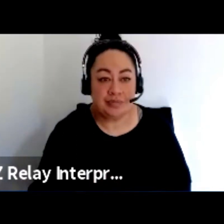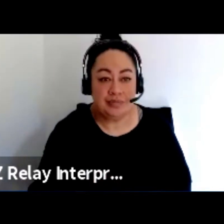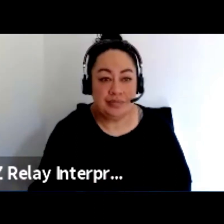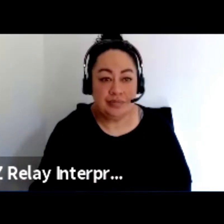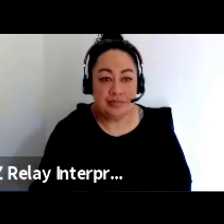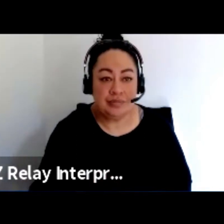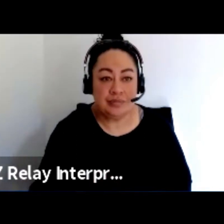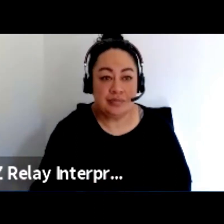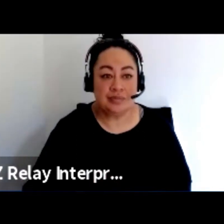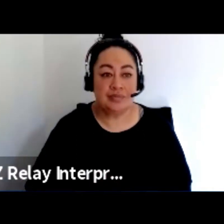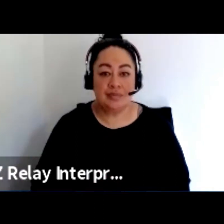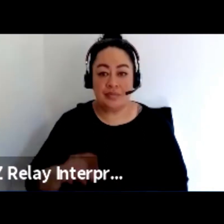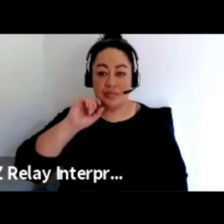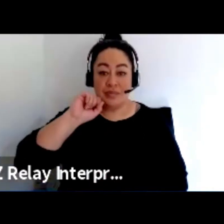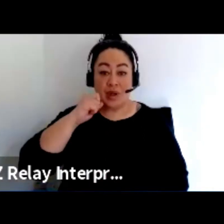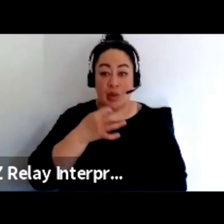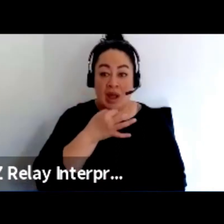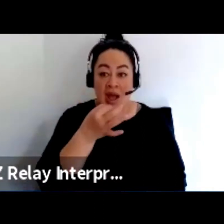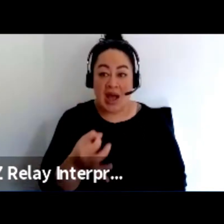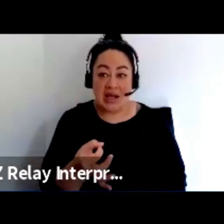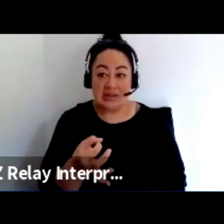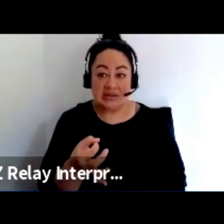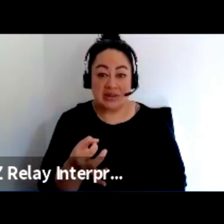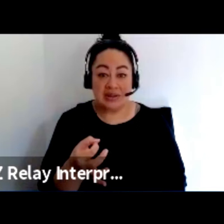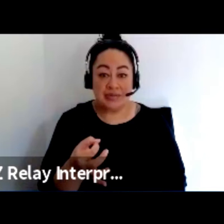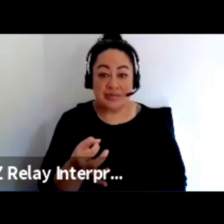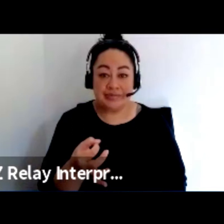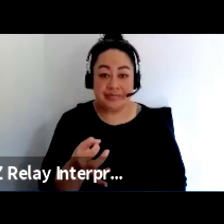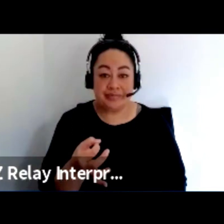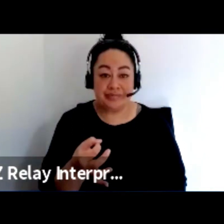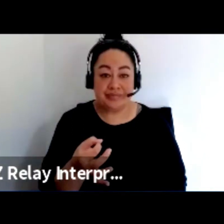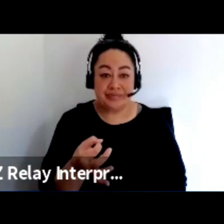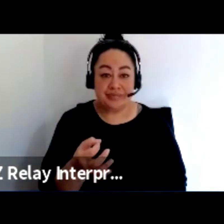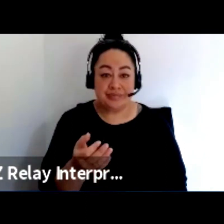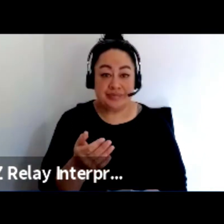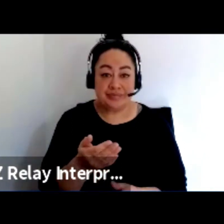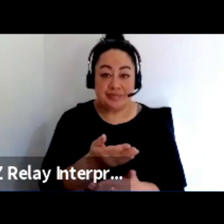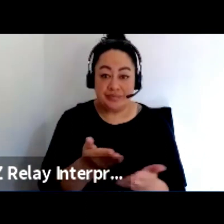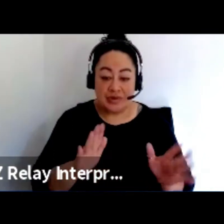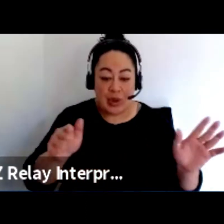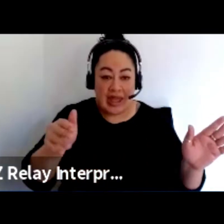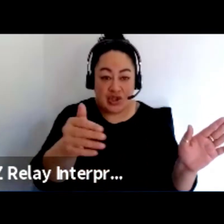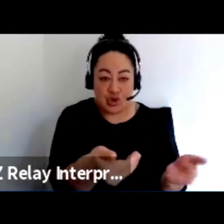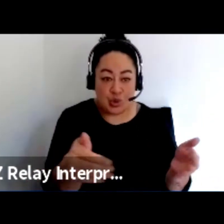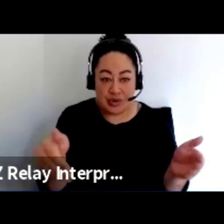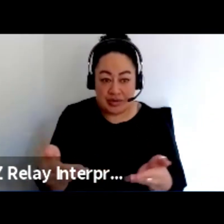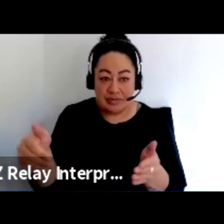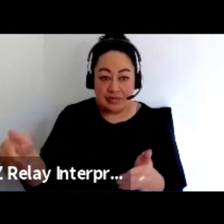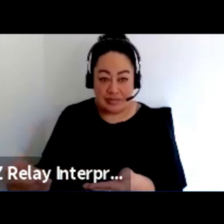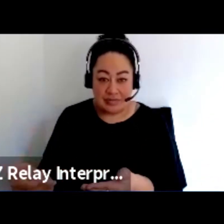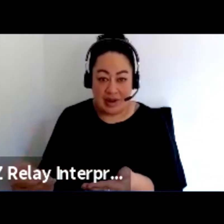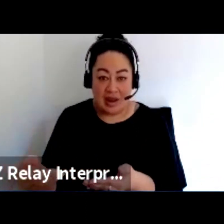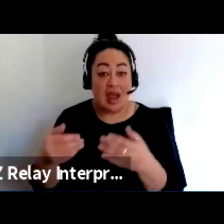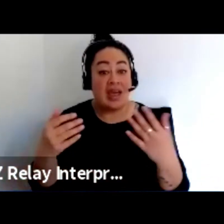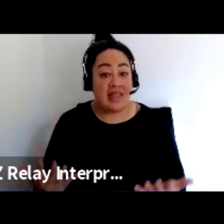ask our manuhiri to introduce themselves first, and then after